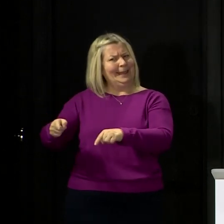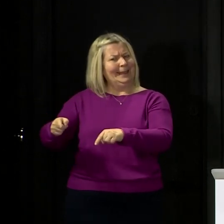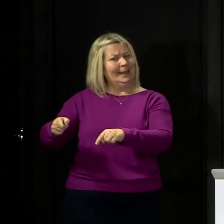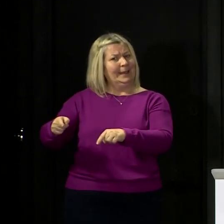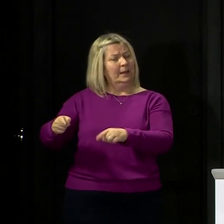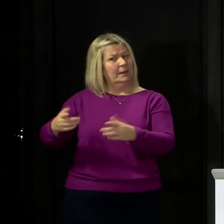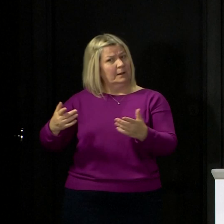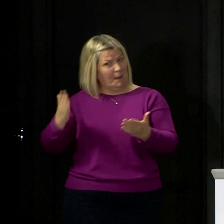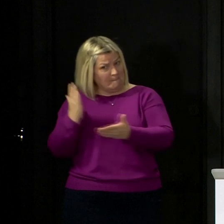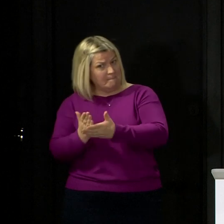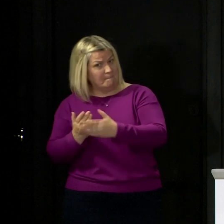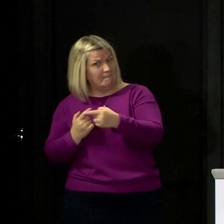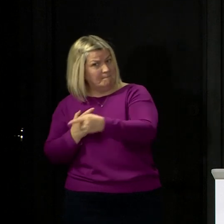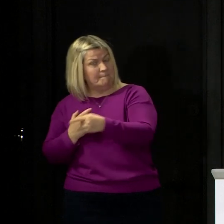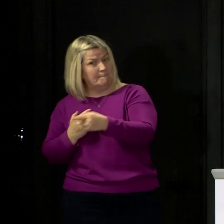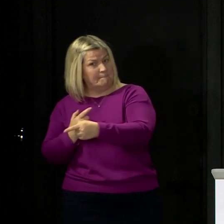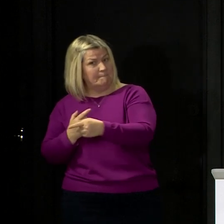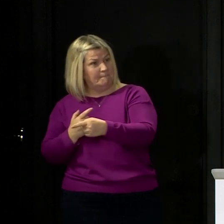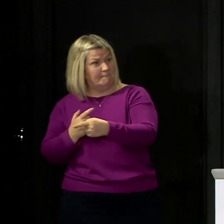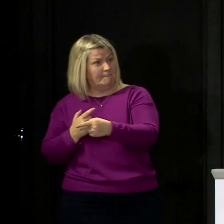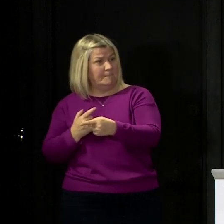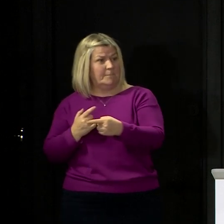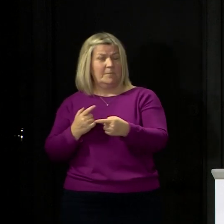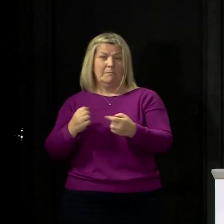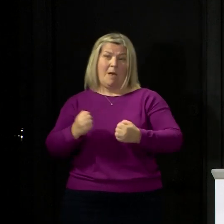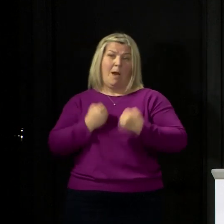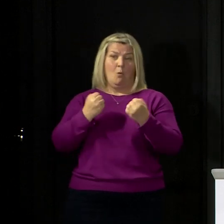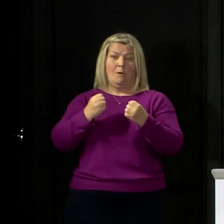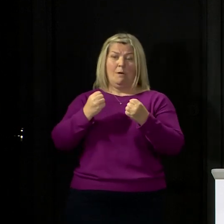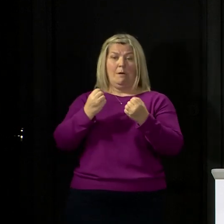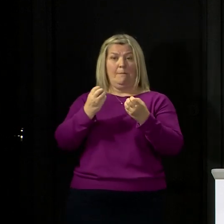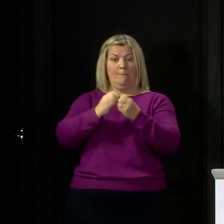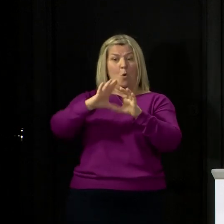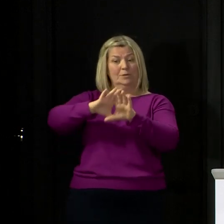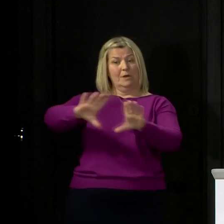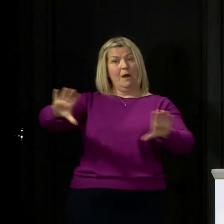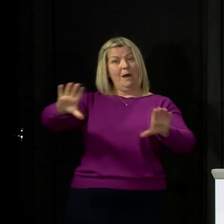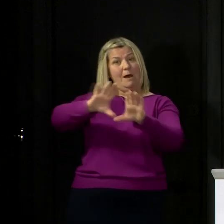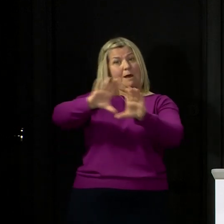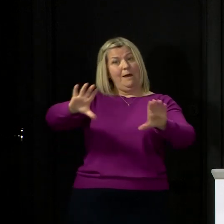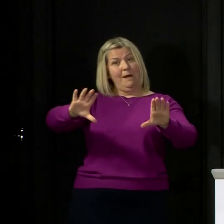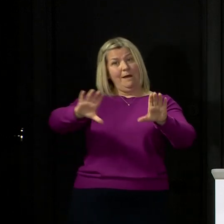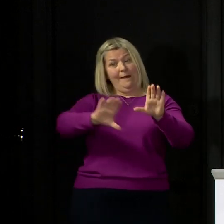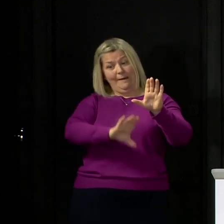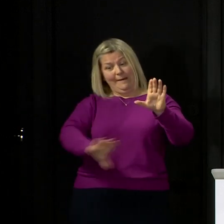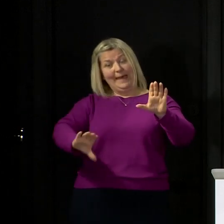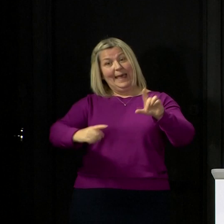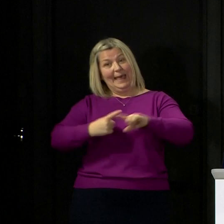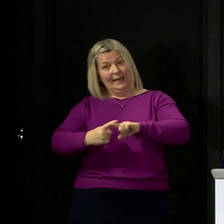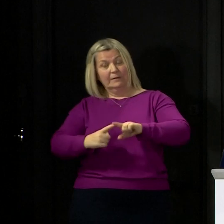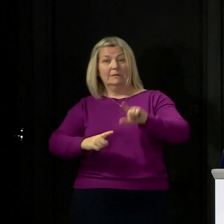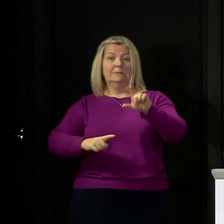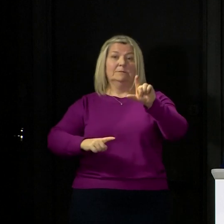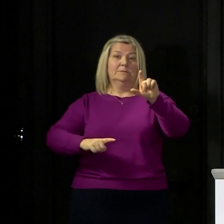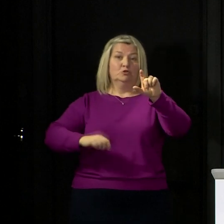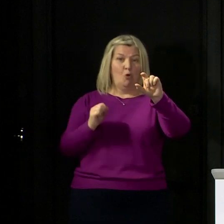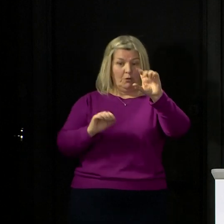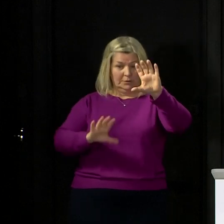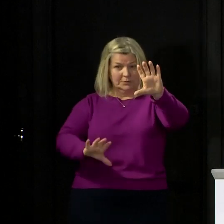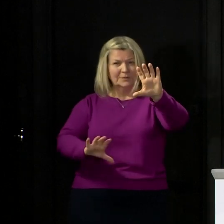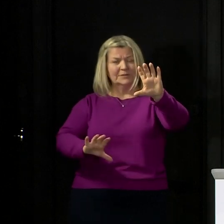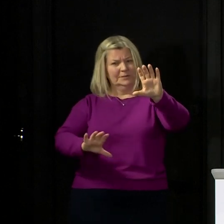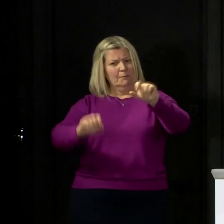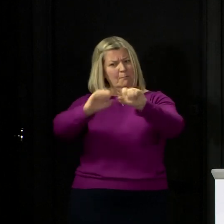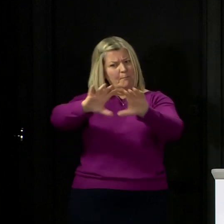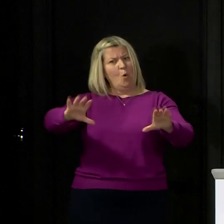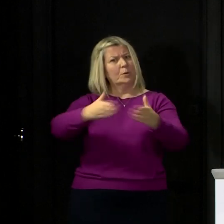premature, given our border with England is completely open and we have less headroom in Scotland in terms of the R number? We